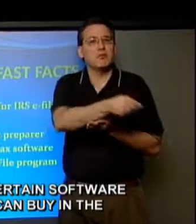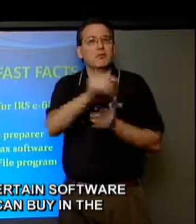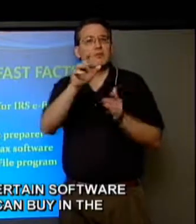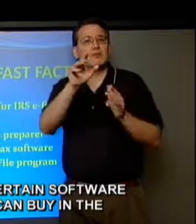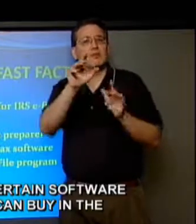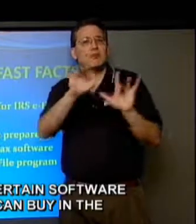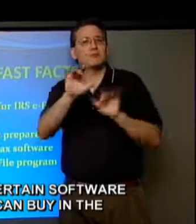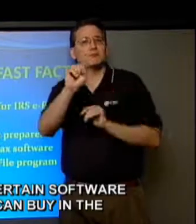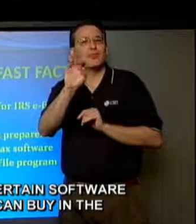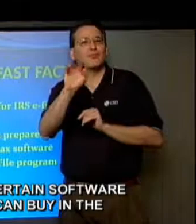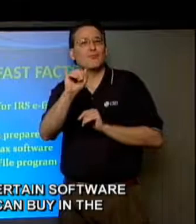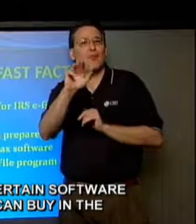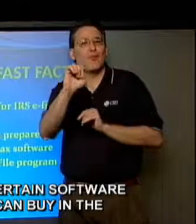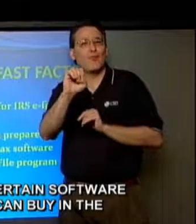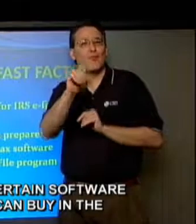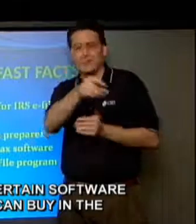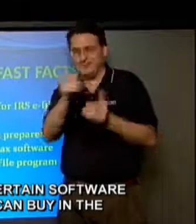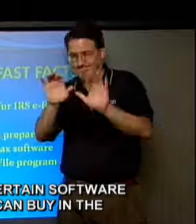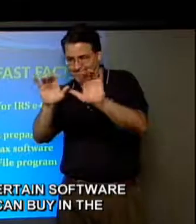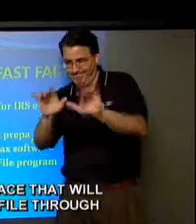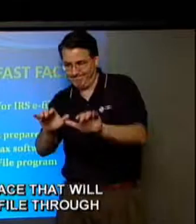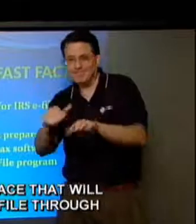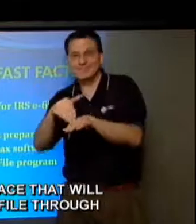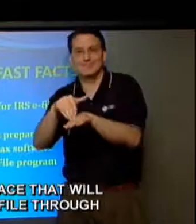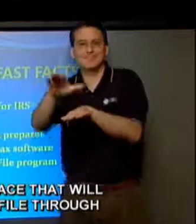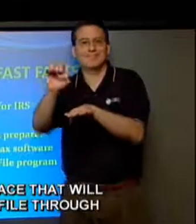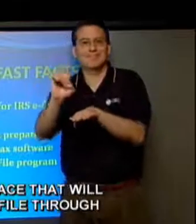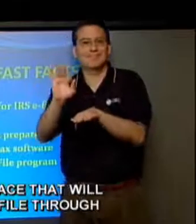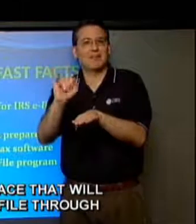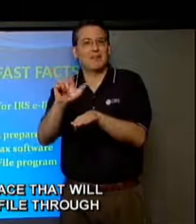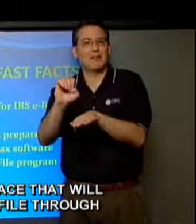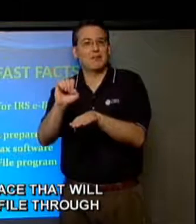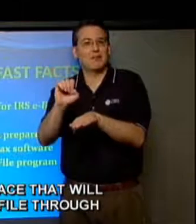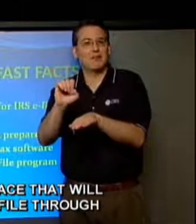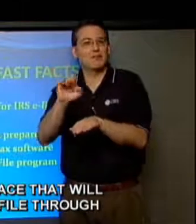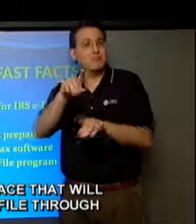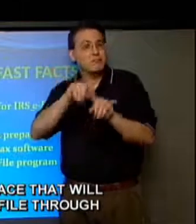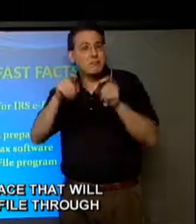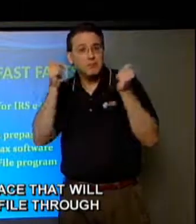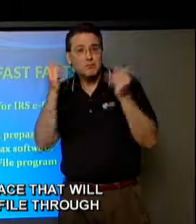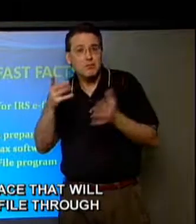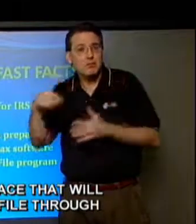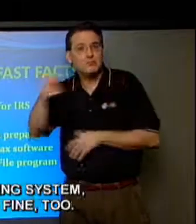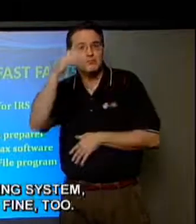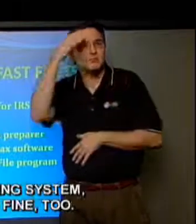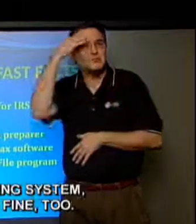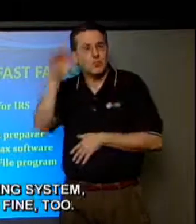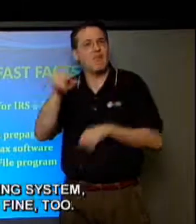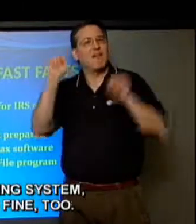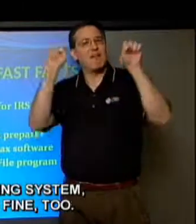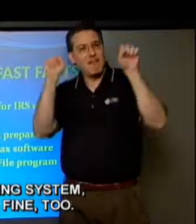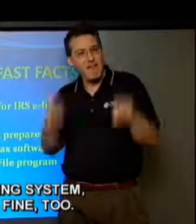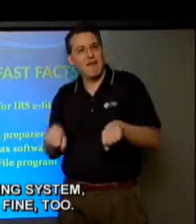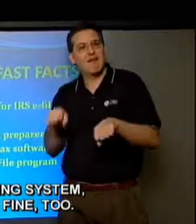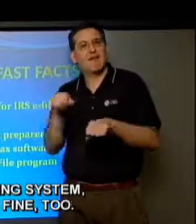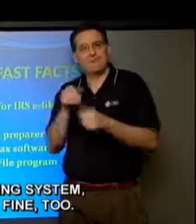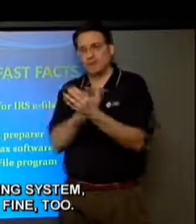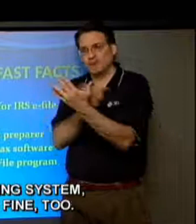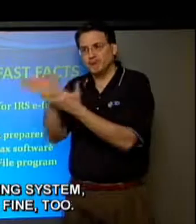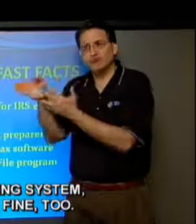certain software that you can buy in the marketplace that will help you file through an e-filing system, and that's fine